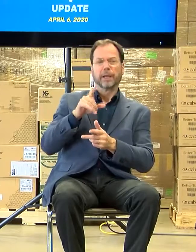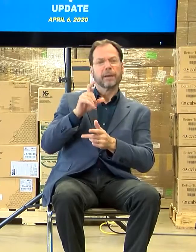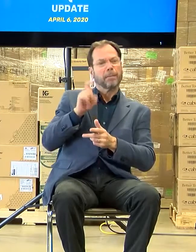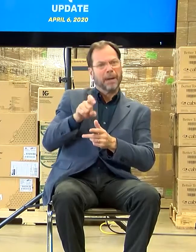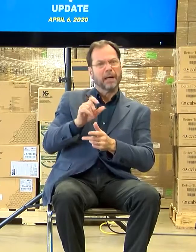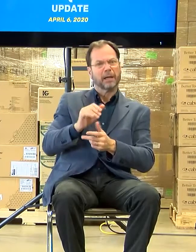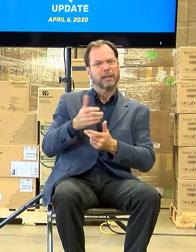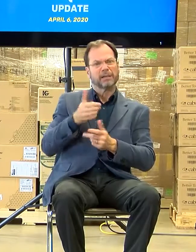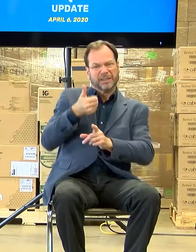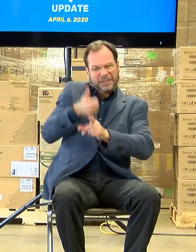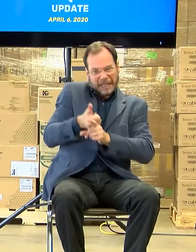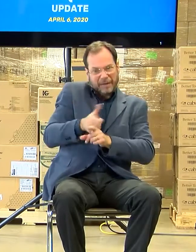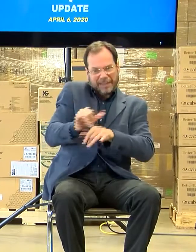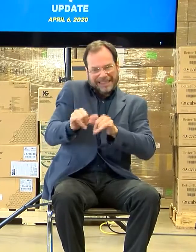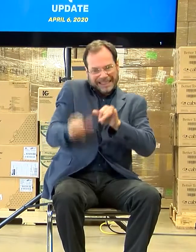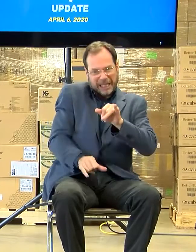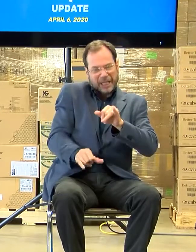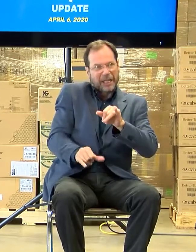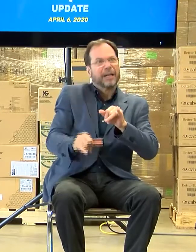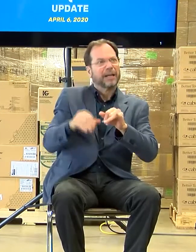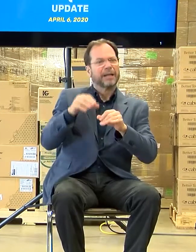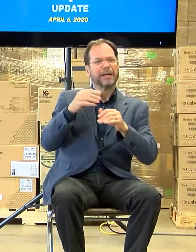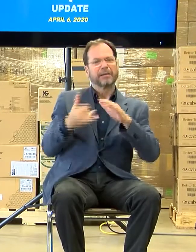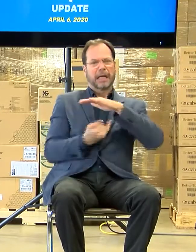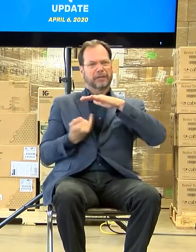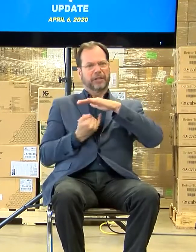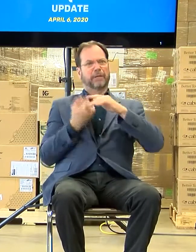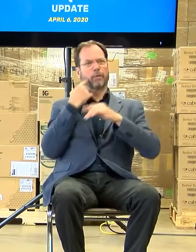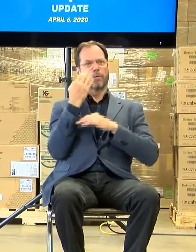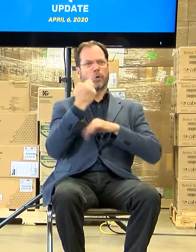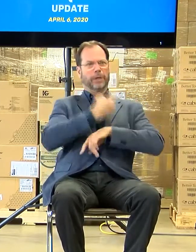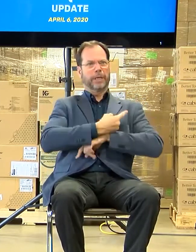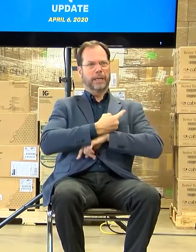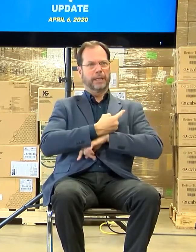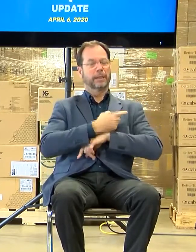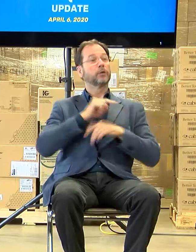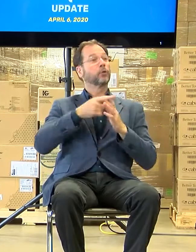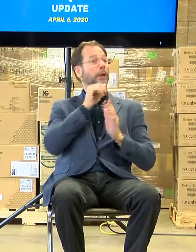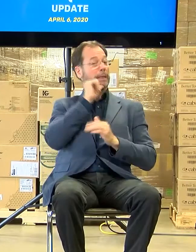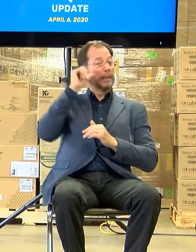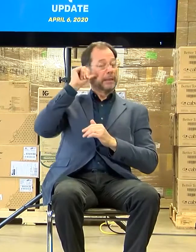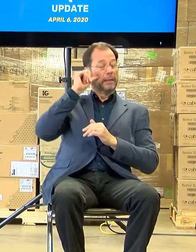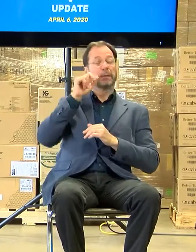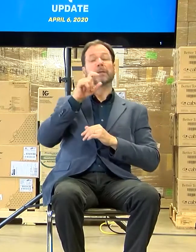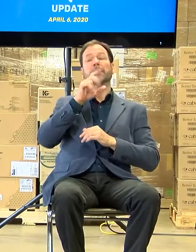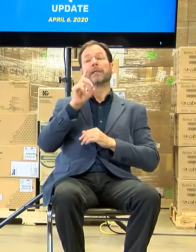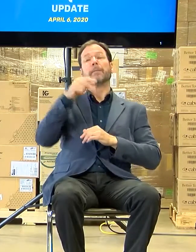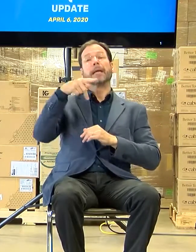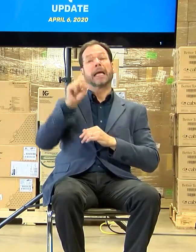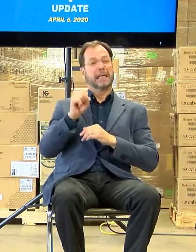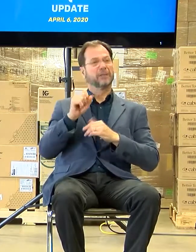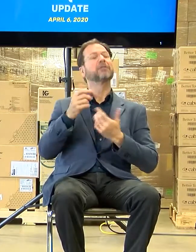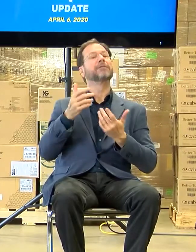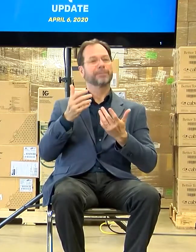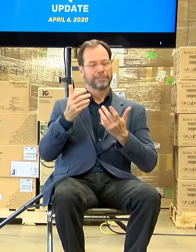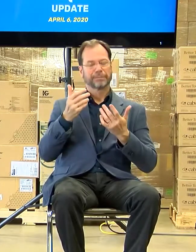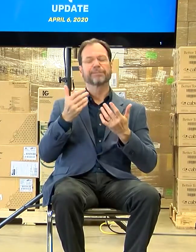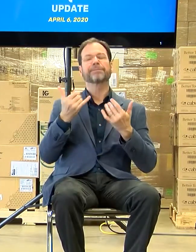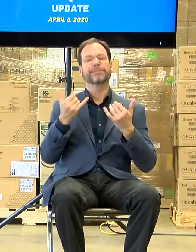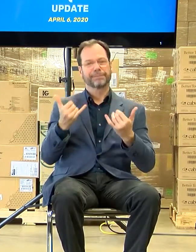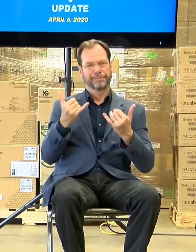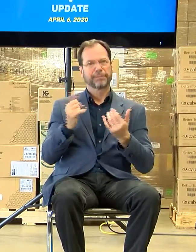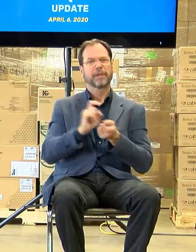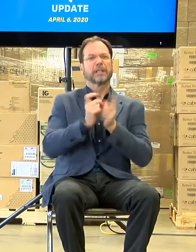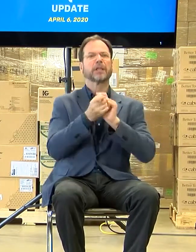must self-quarantine for 14 days. Beginning yesterday, the Texas Department of Public Safety has now altered